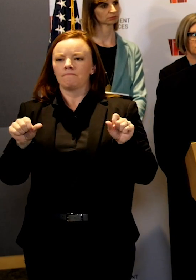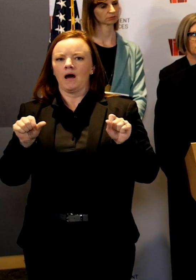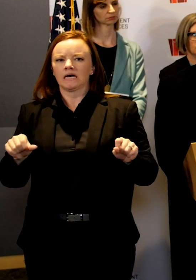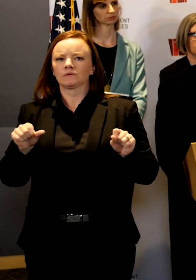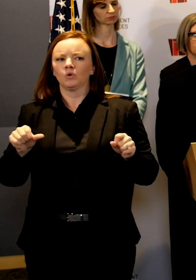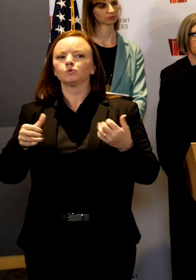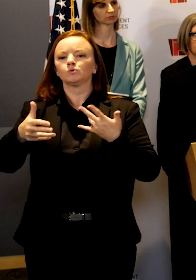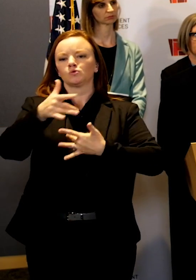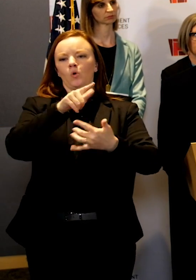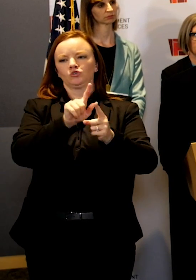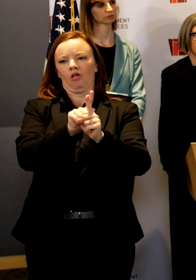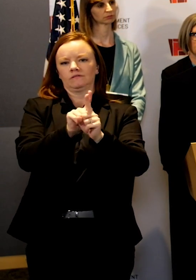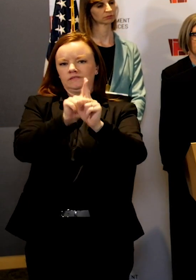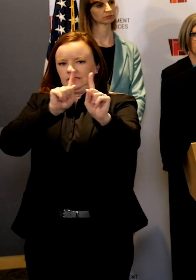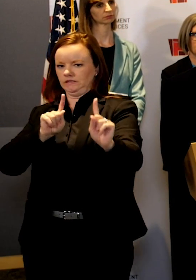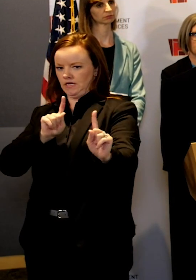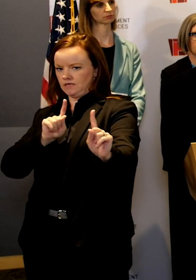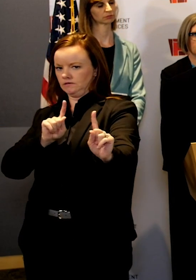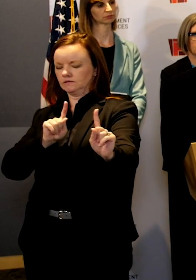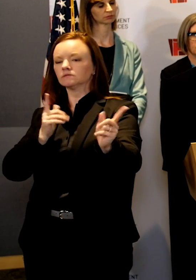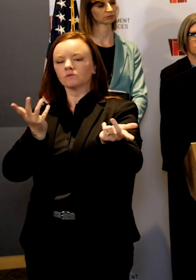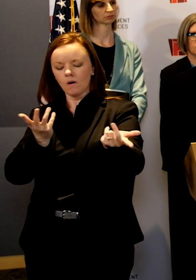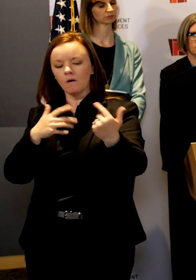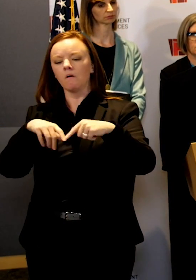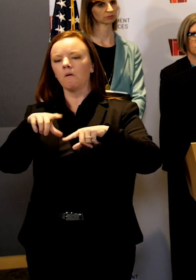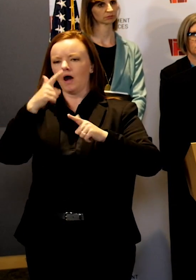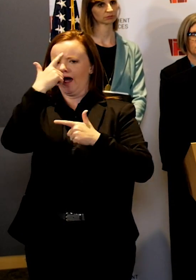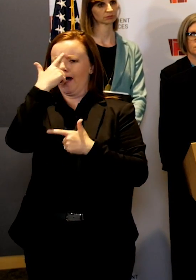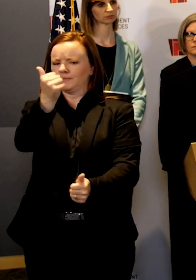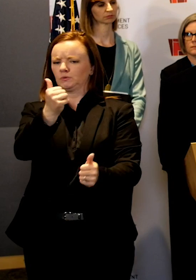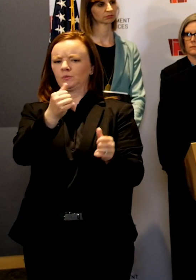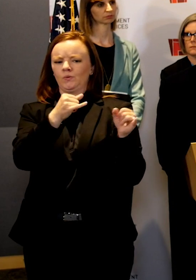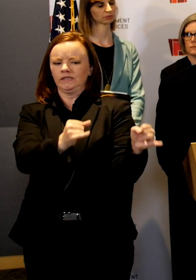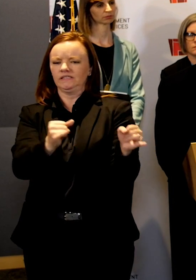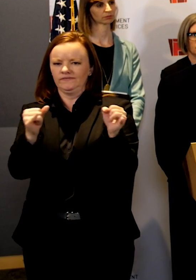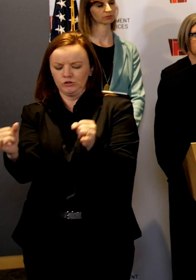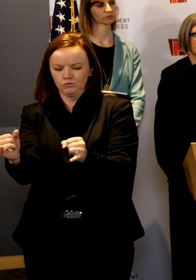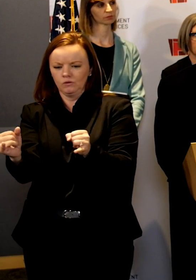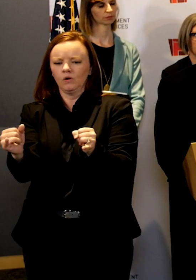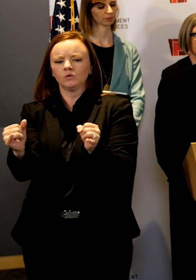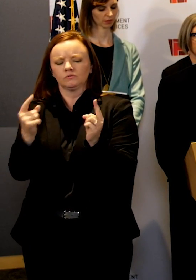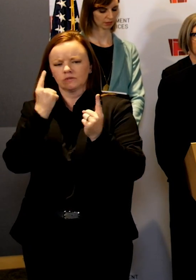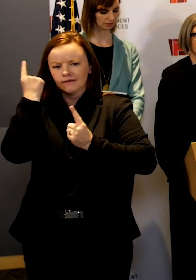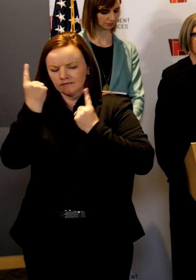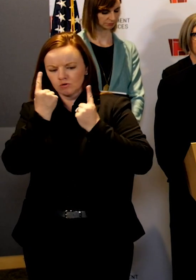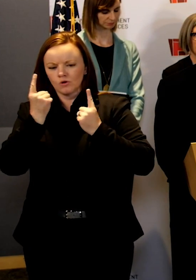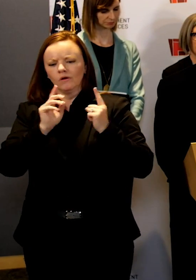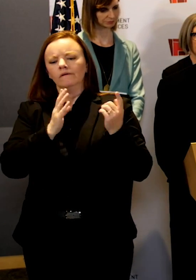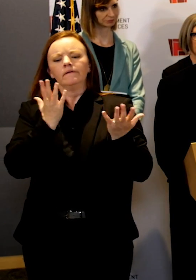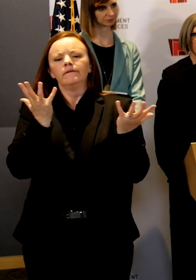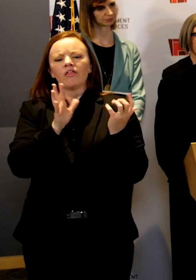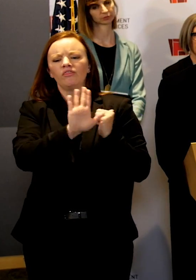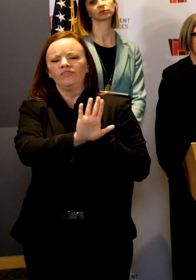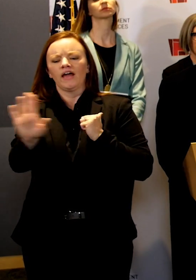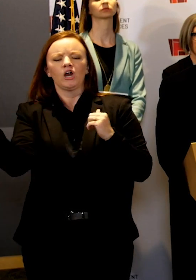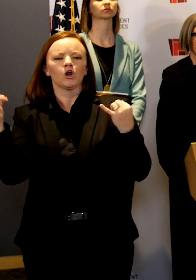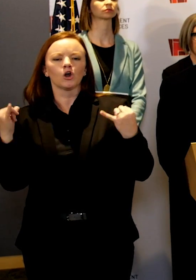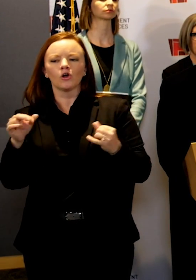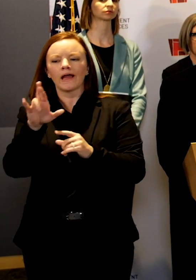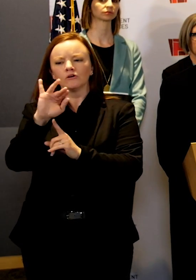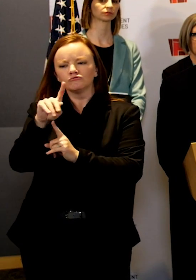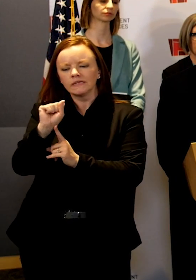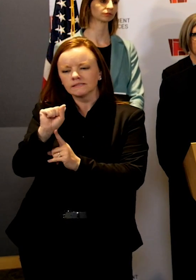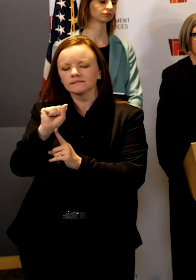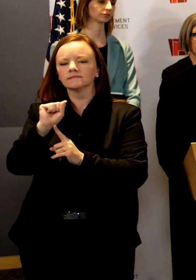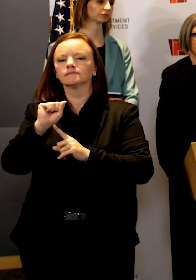social distance, so that would be on the individual to take a look at what are their current health risks and what are their